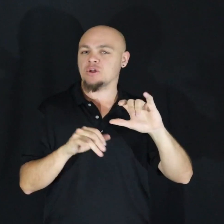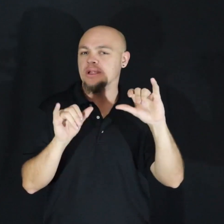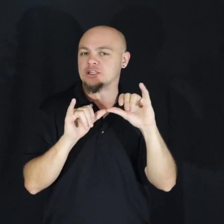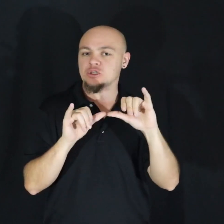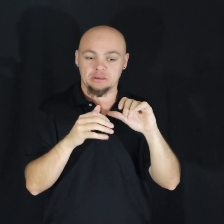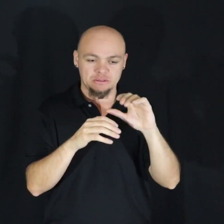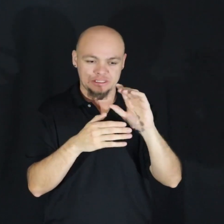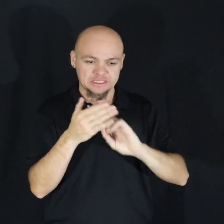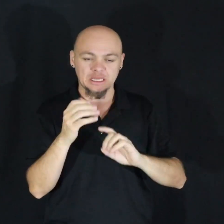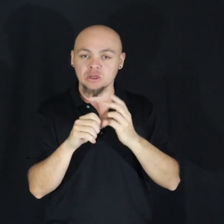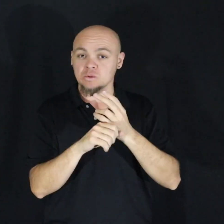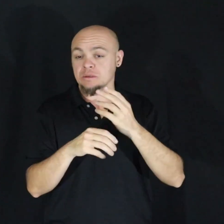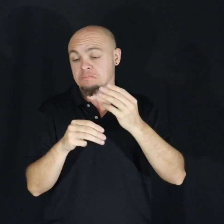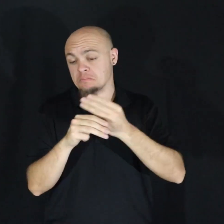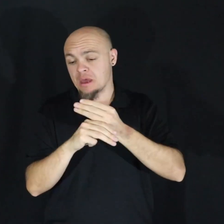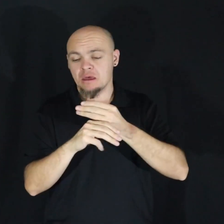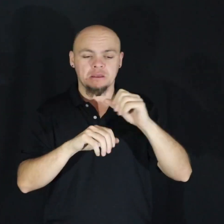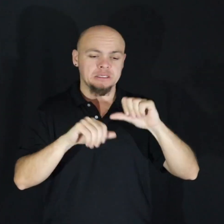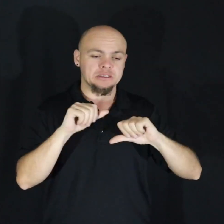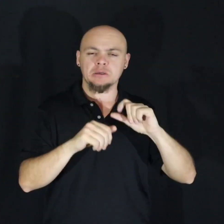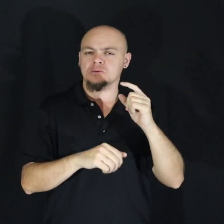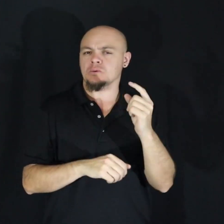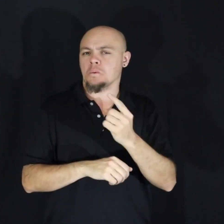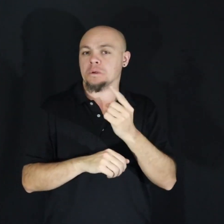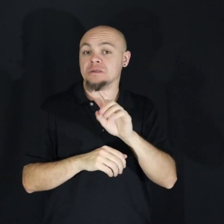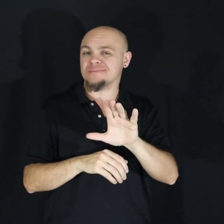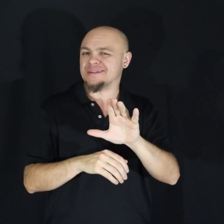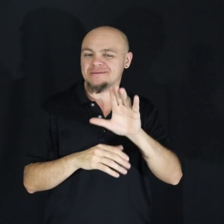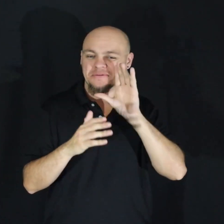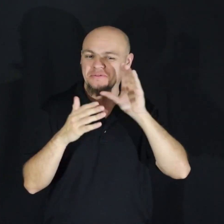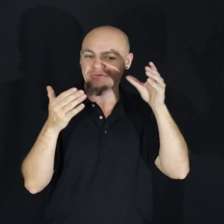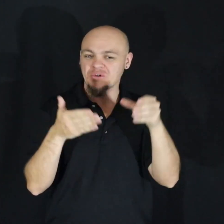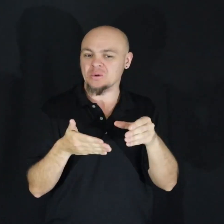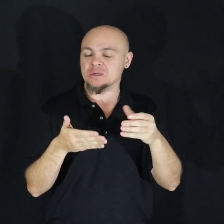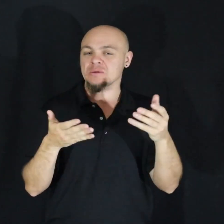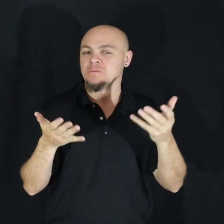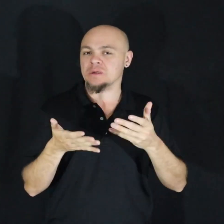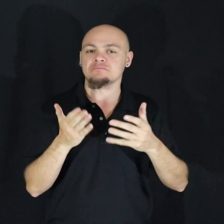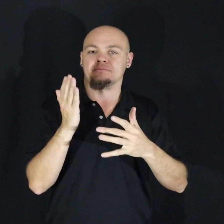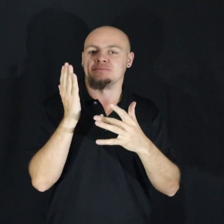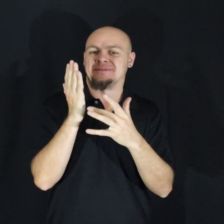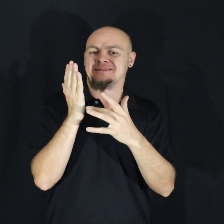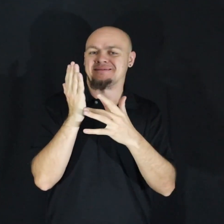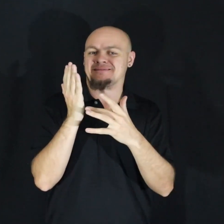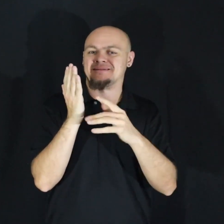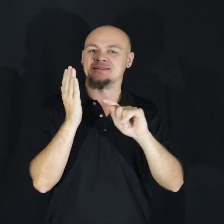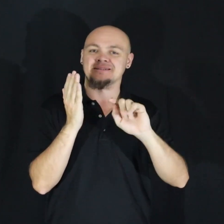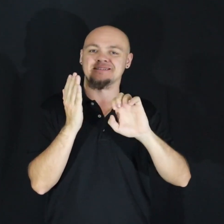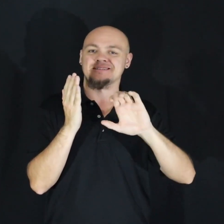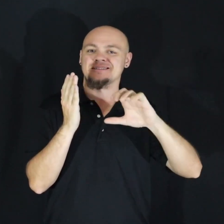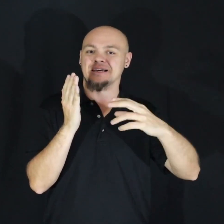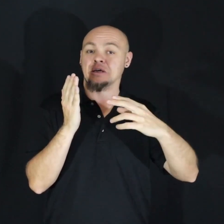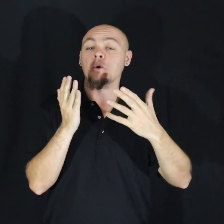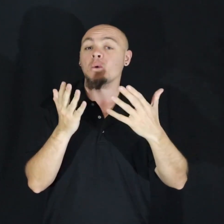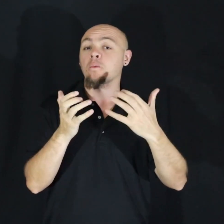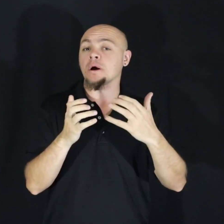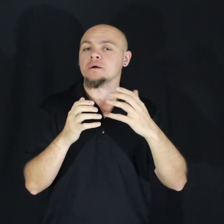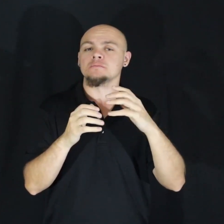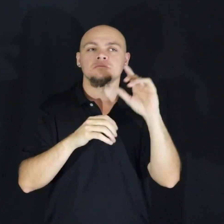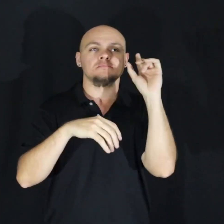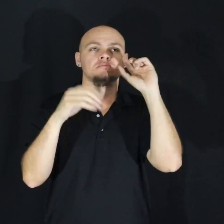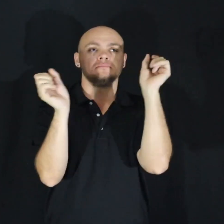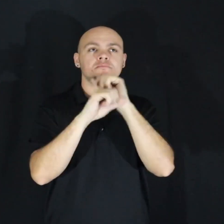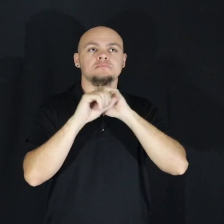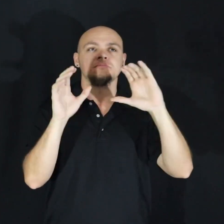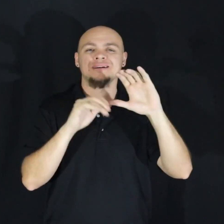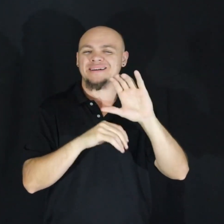math, science all the time. But what we have not spent a lot of time talking about is technology. What I like to do is reimagine what the